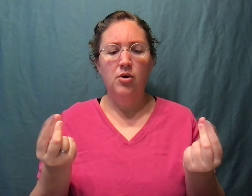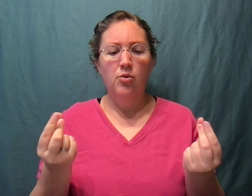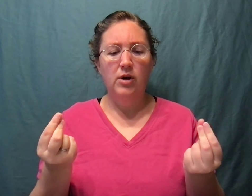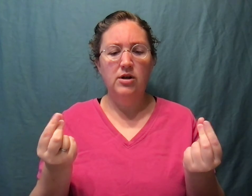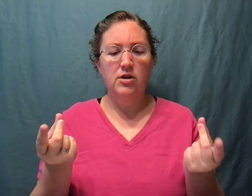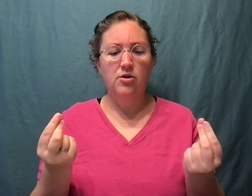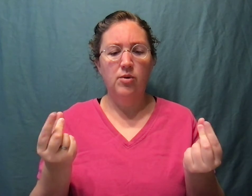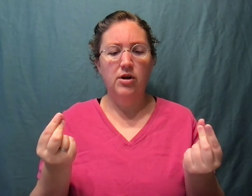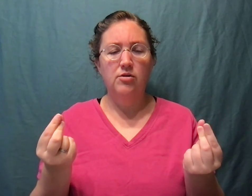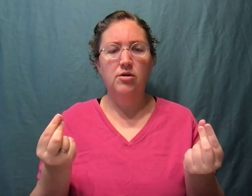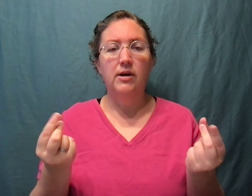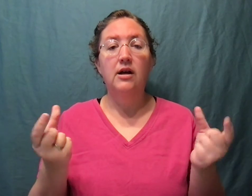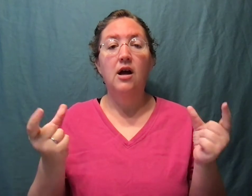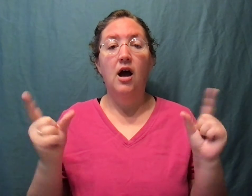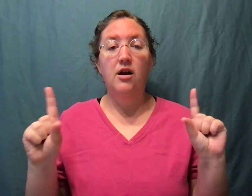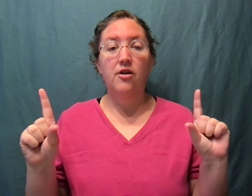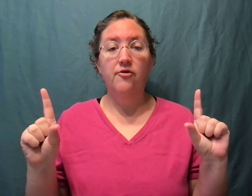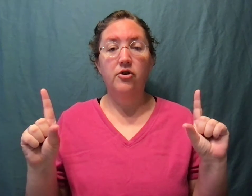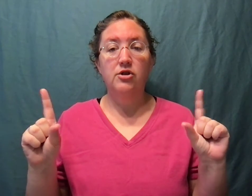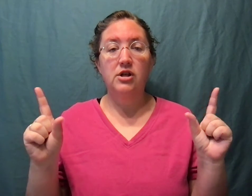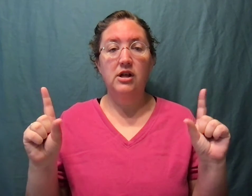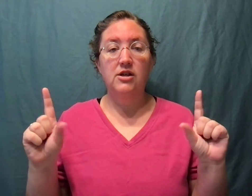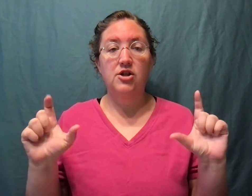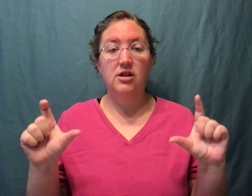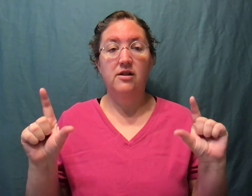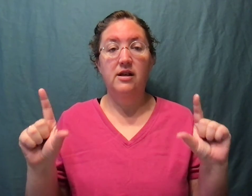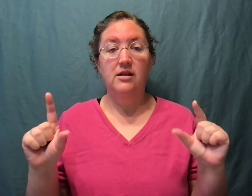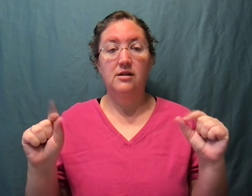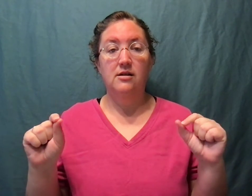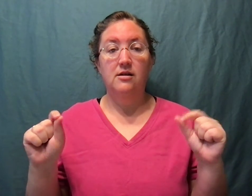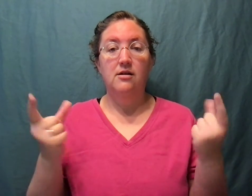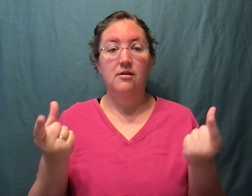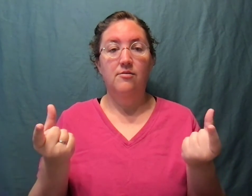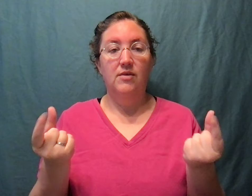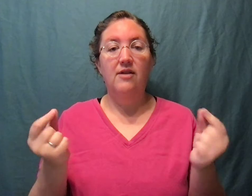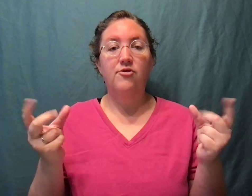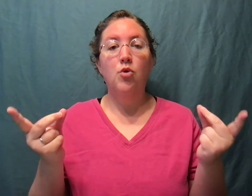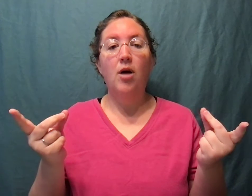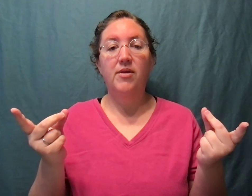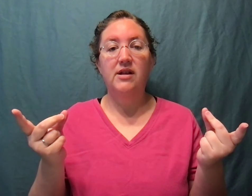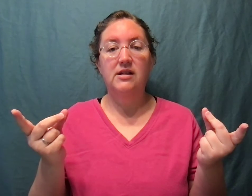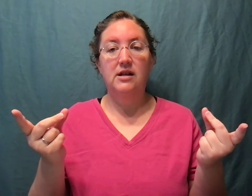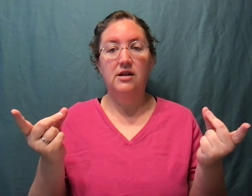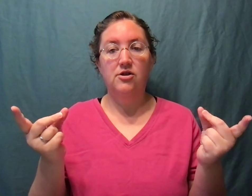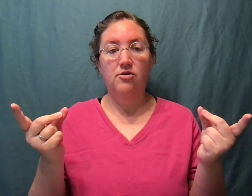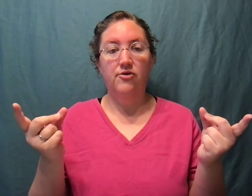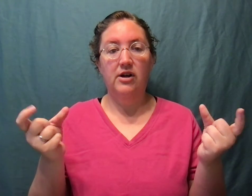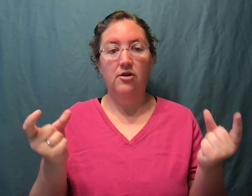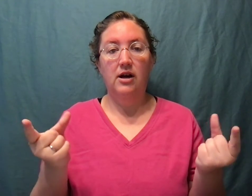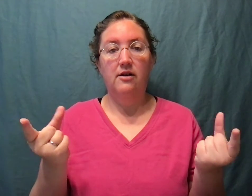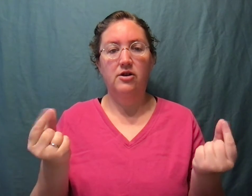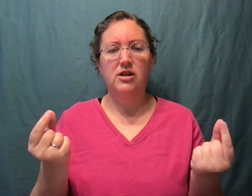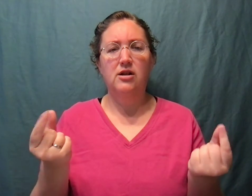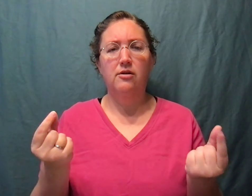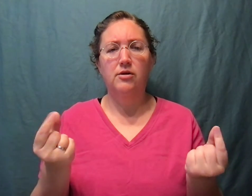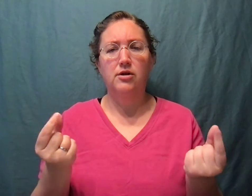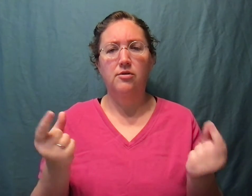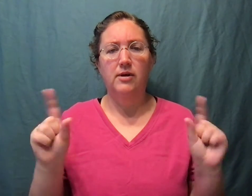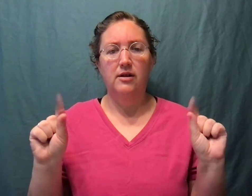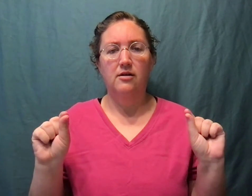What to do, what are you doing? Another version is just this. They've dropped this initial finger and are just down to doing,